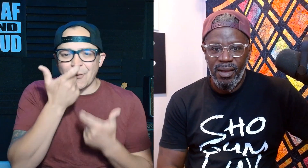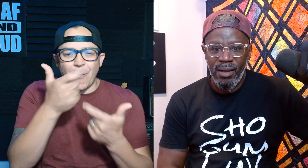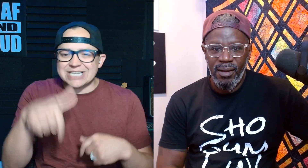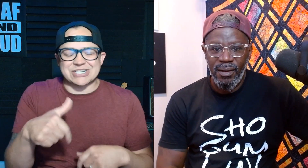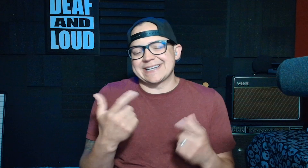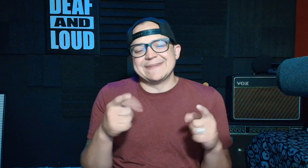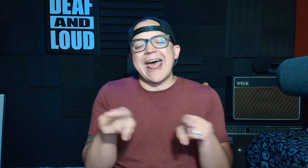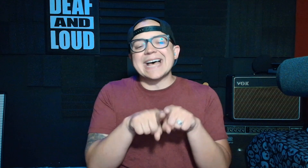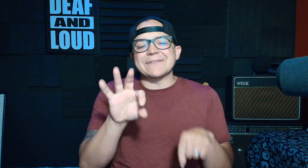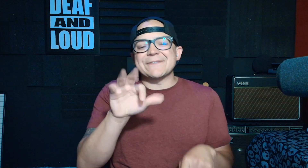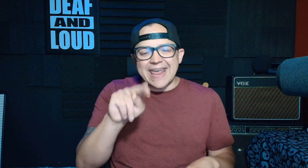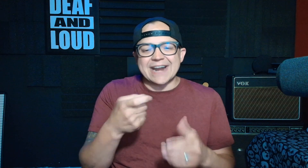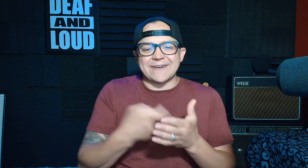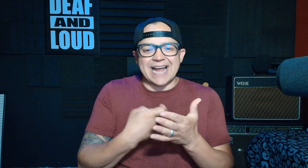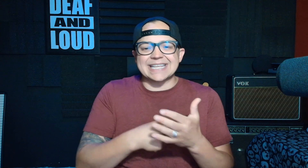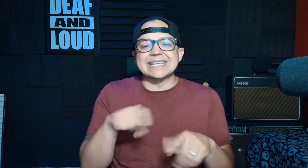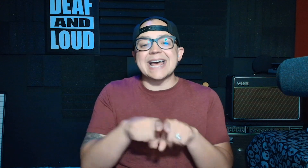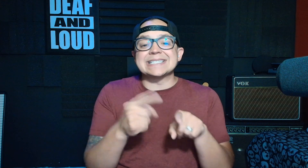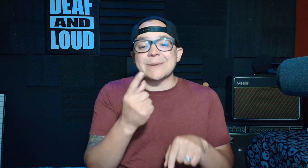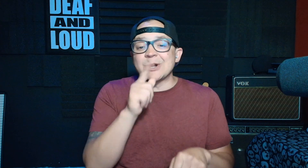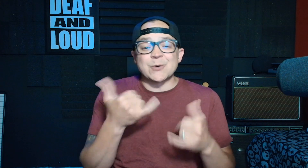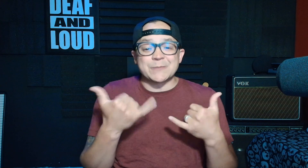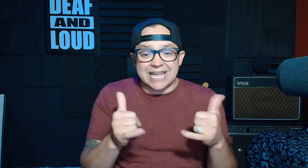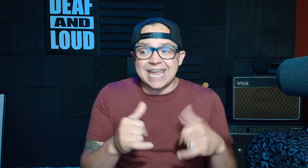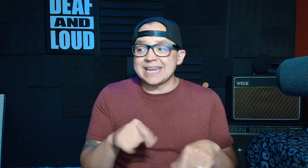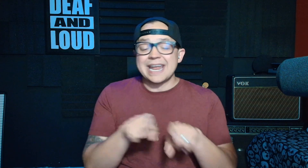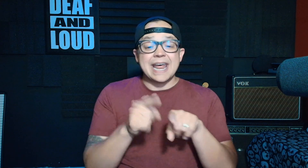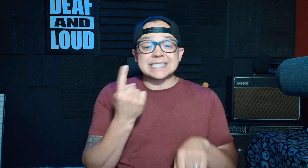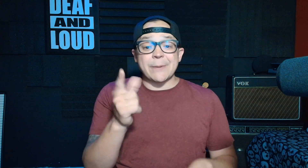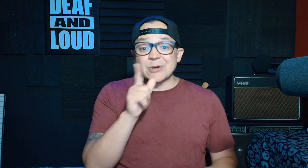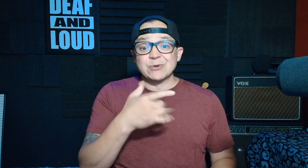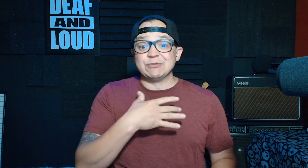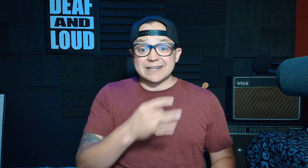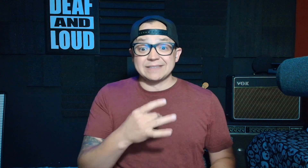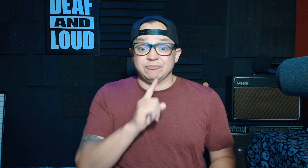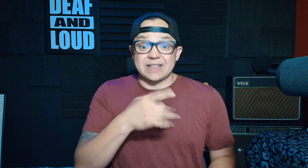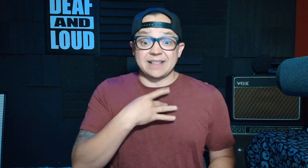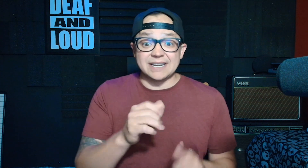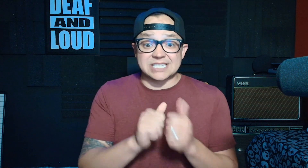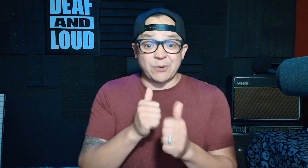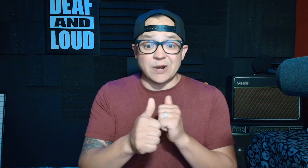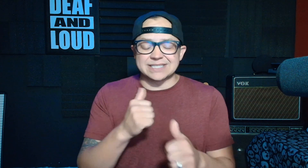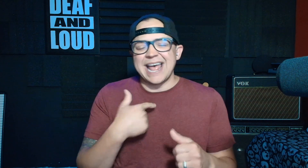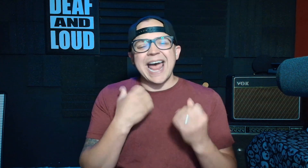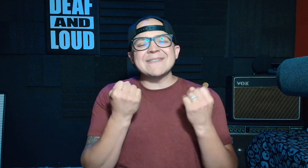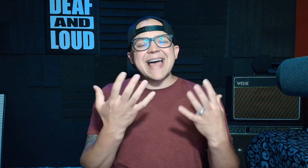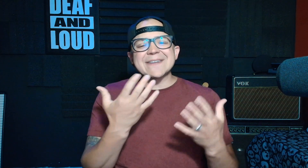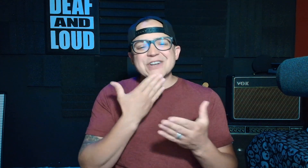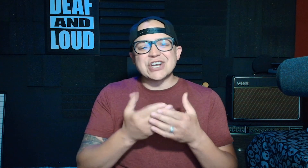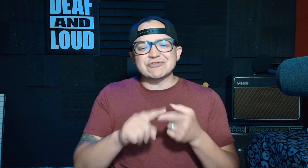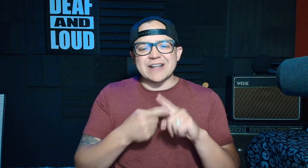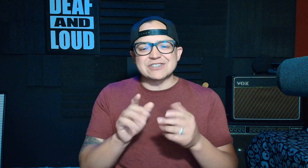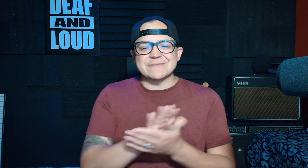cool to watch this. I mean, as a fan of hockey, as someone who played, as someone who really, really likes sports, I have a